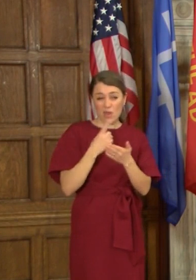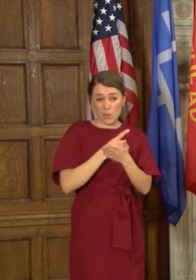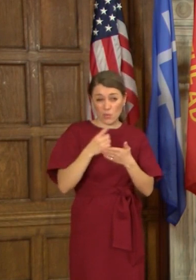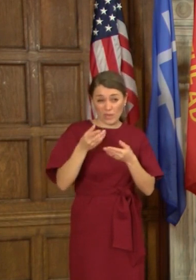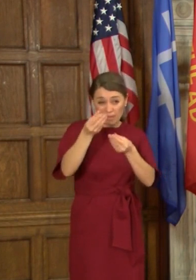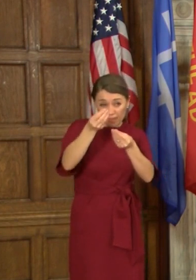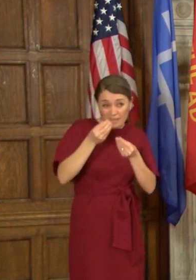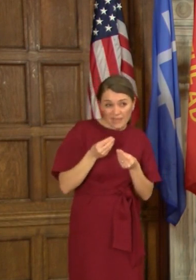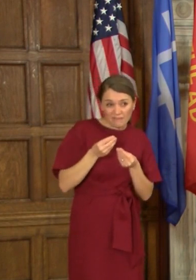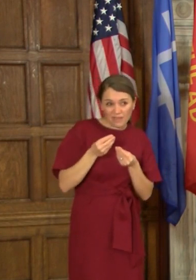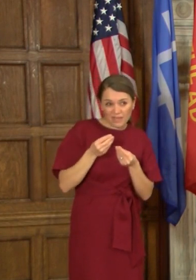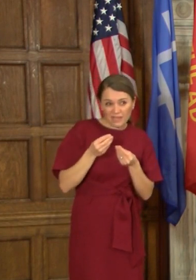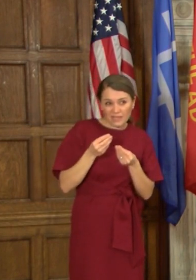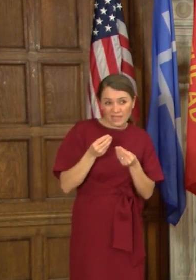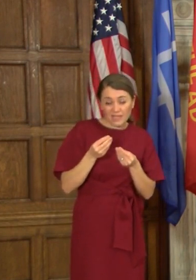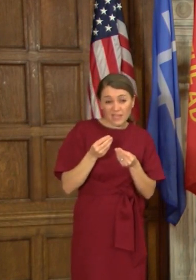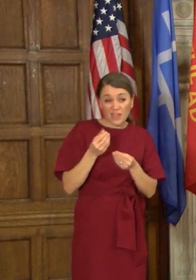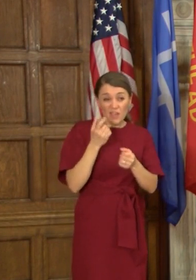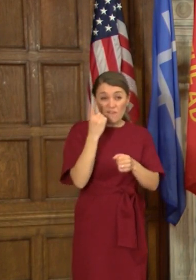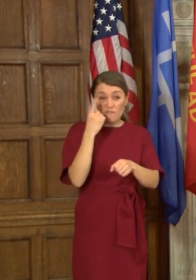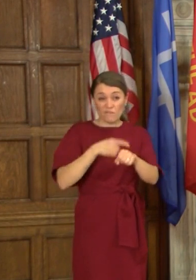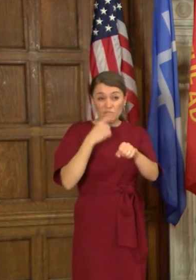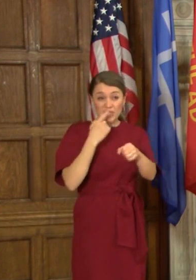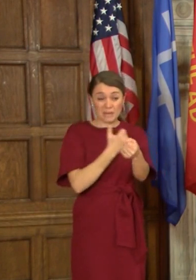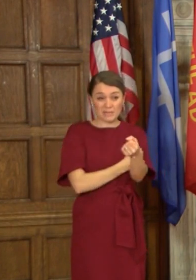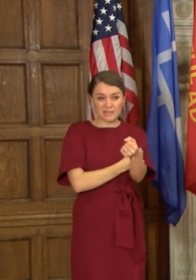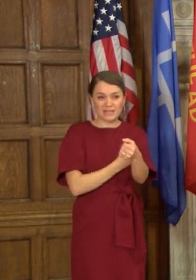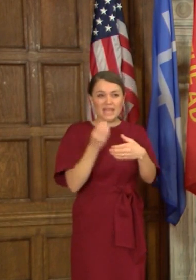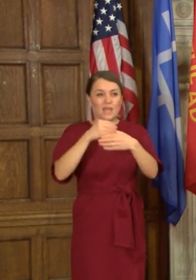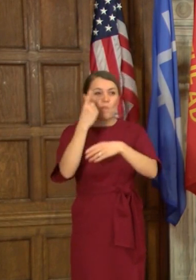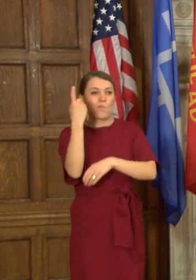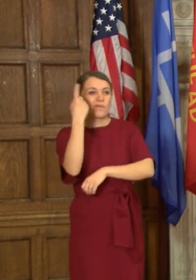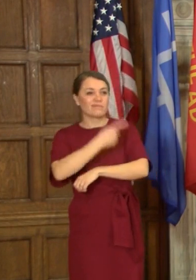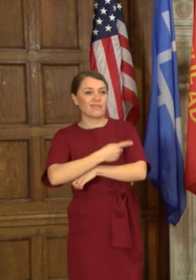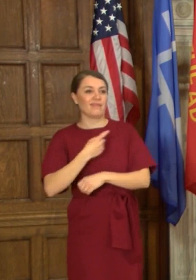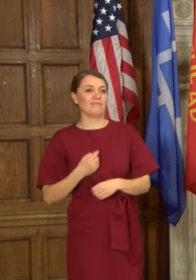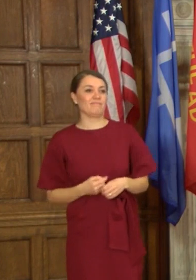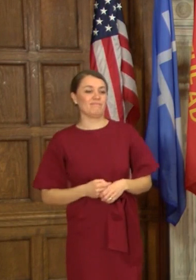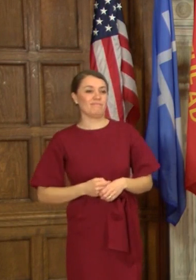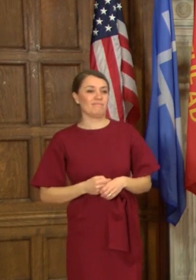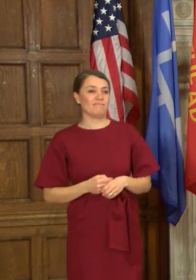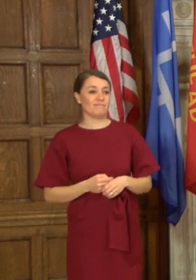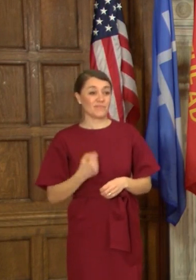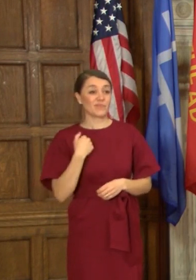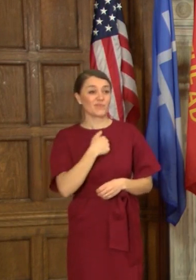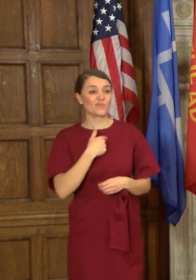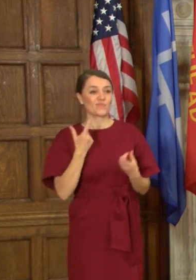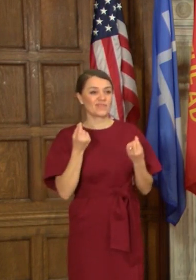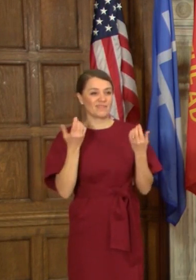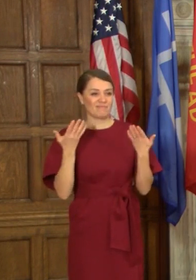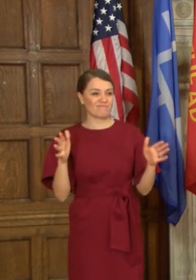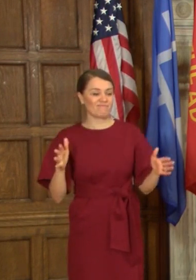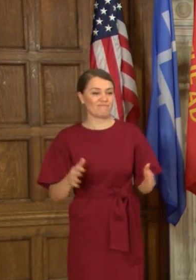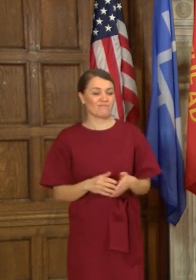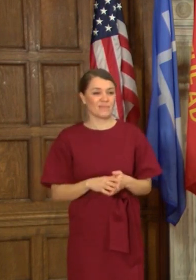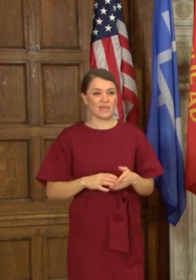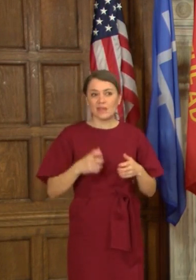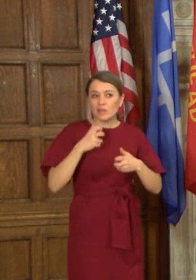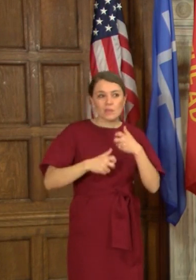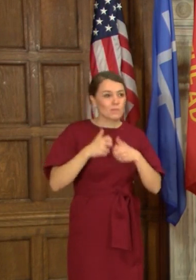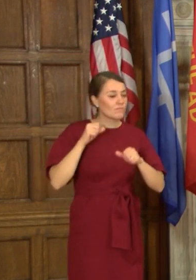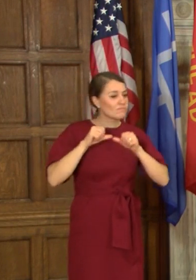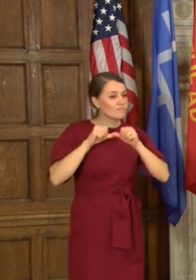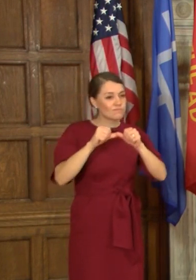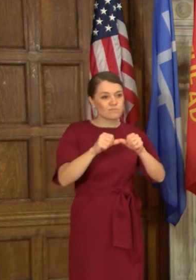weekly allocation of first doses in one day. And we've done it. The problem